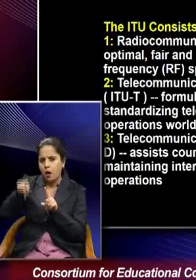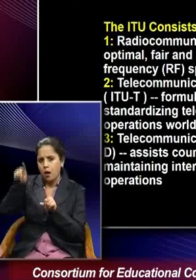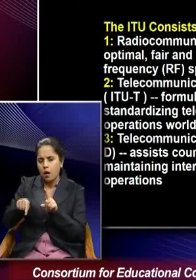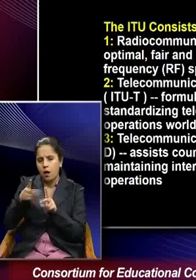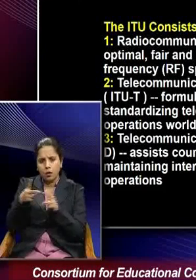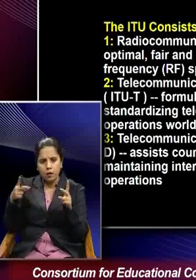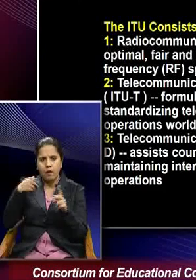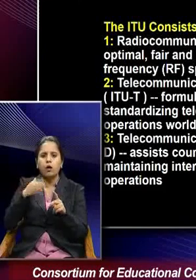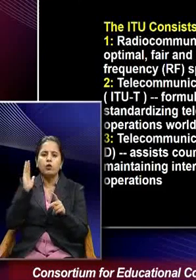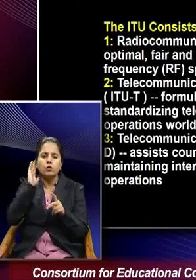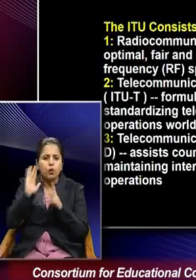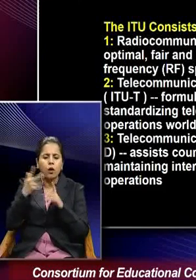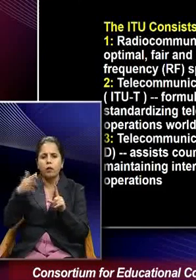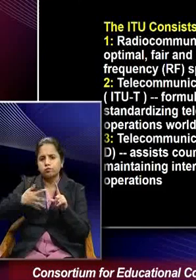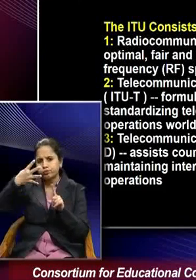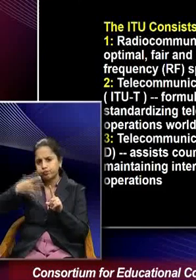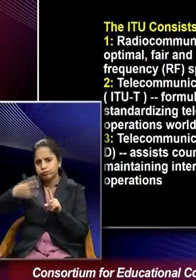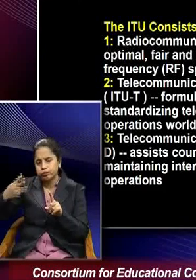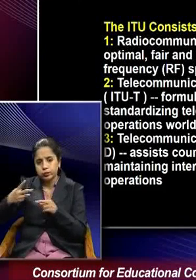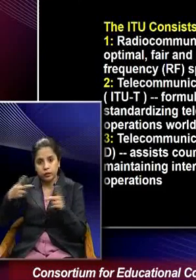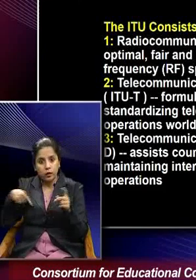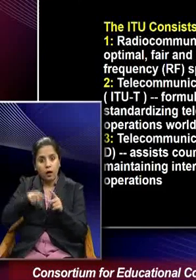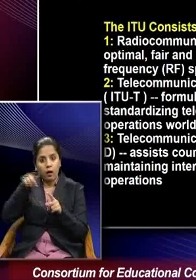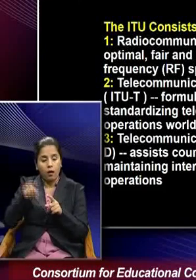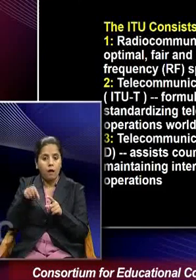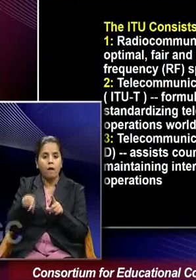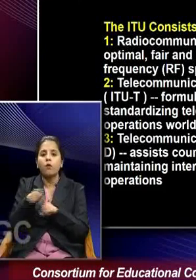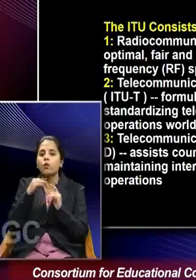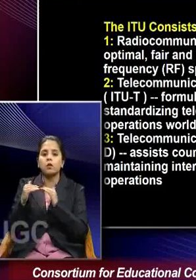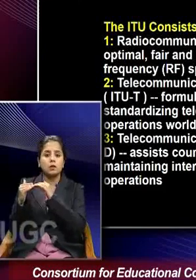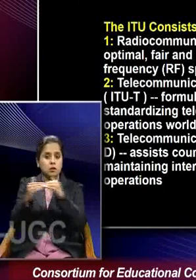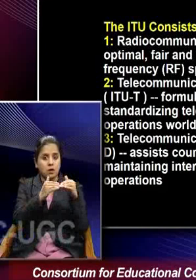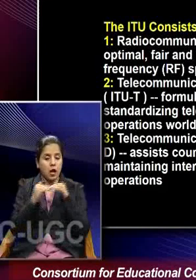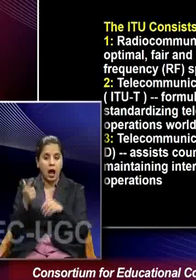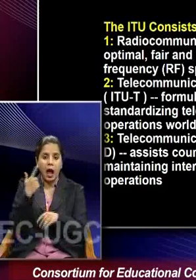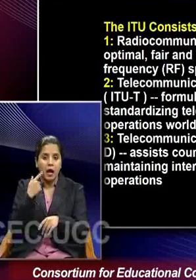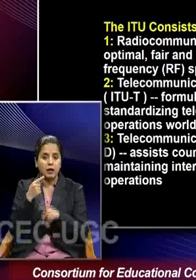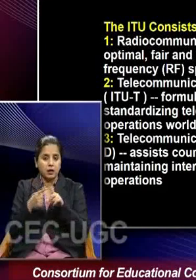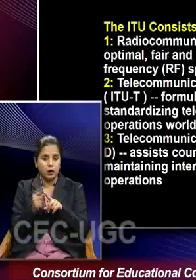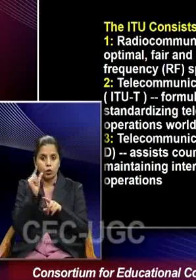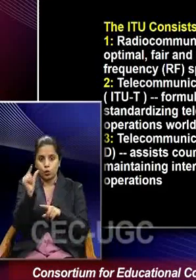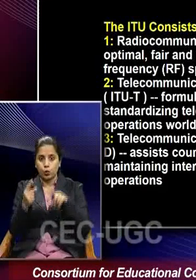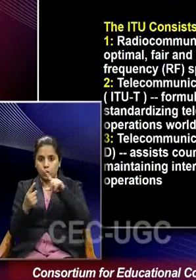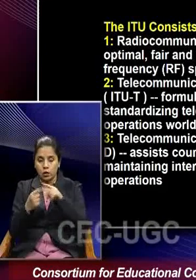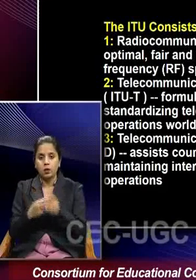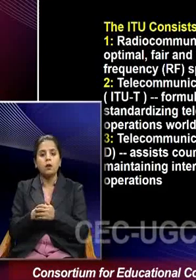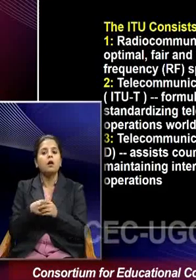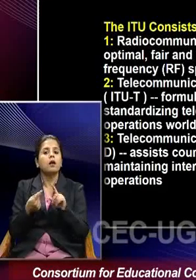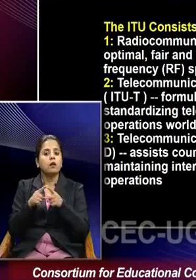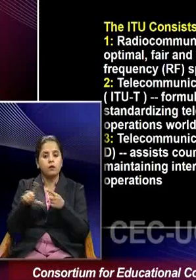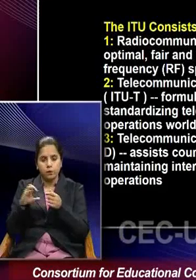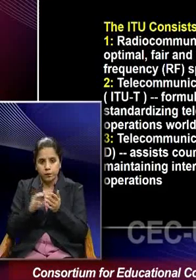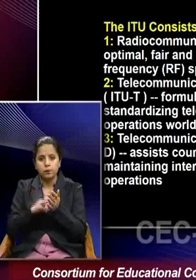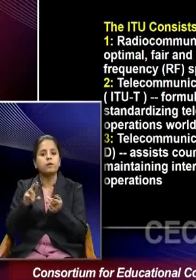spectrum. Telecommunication standardization, ITU-T, it formulates